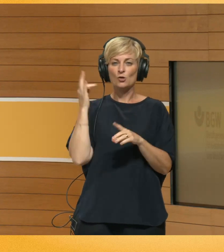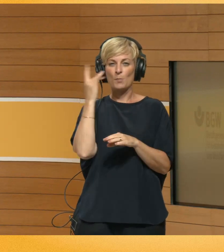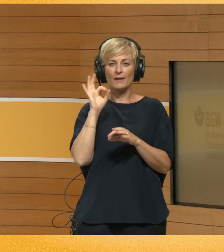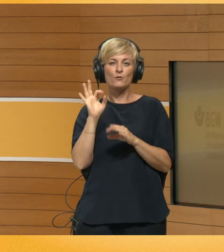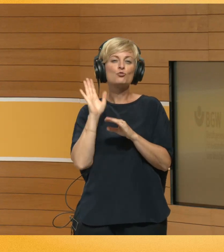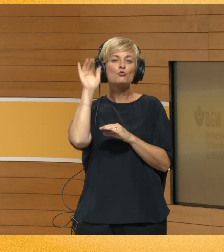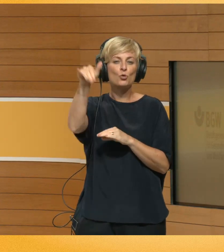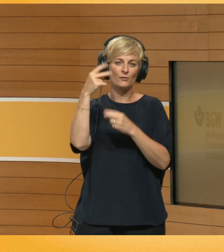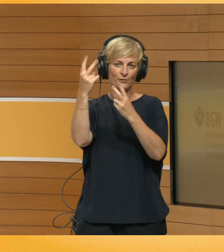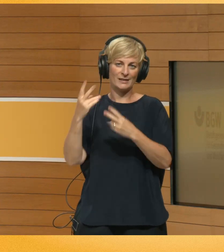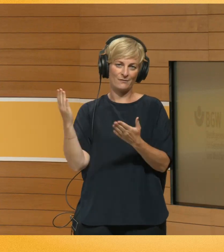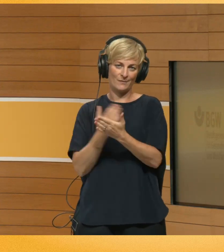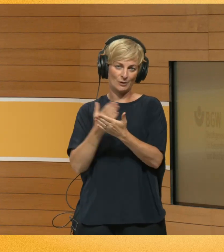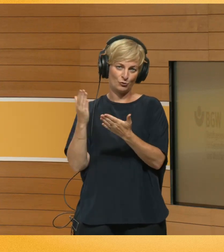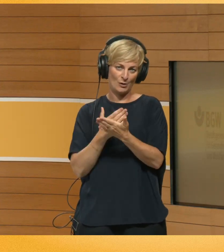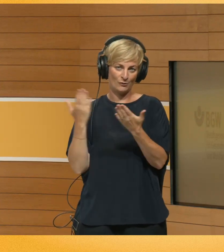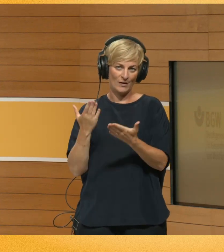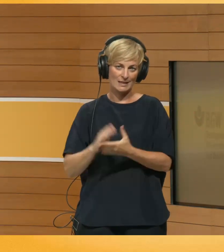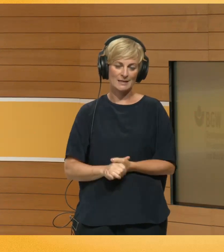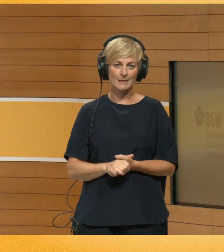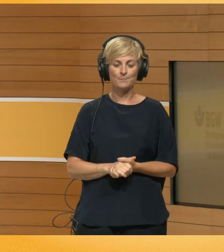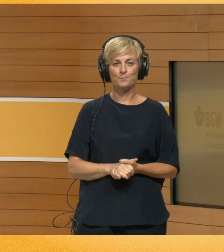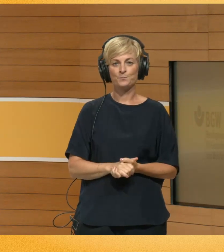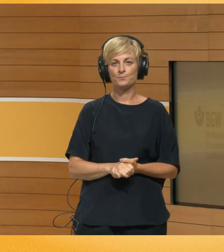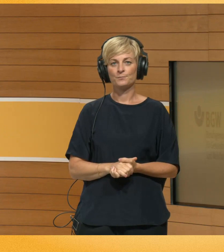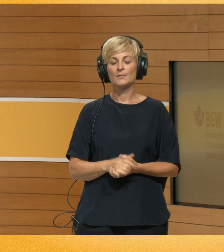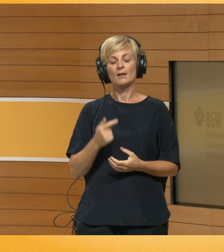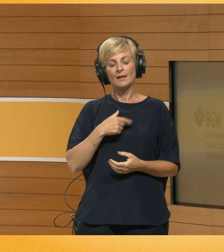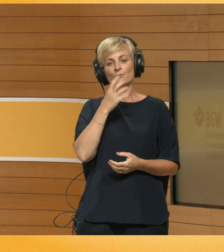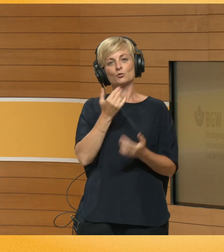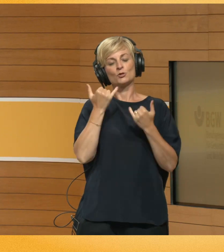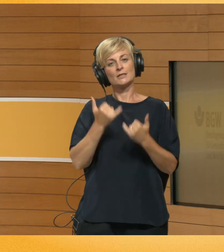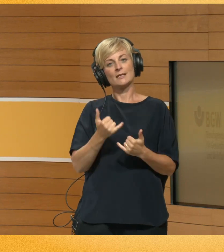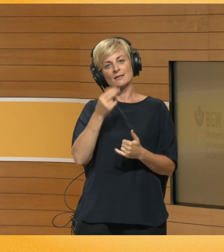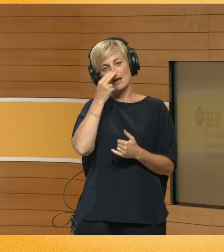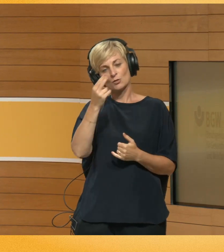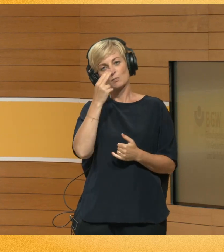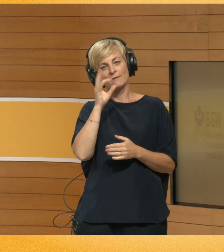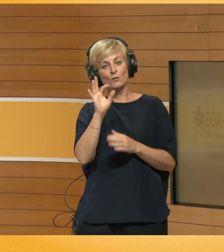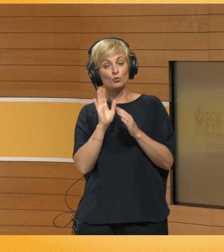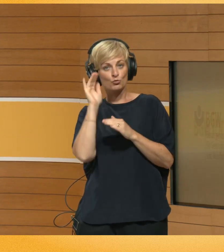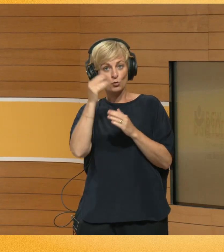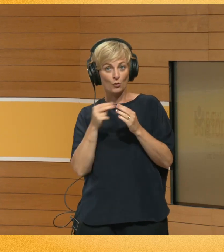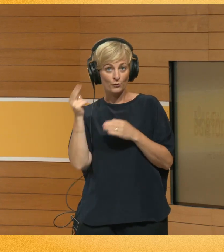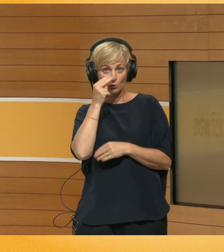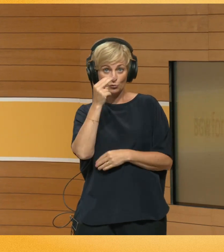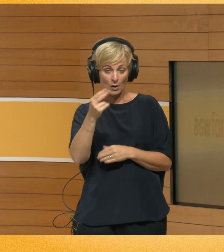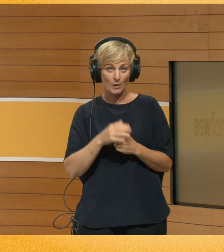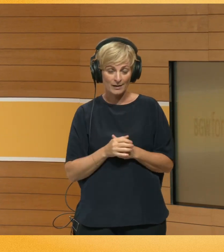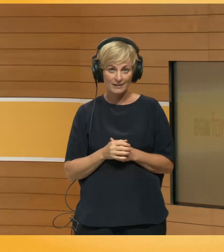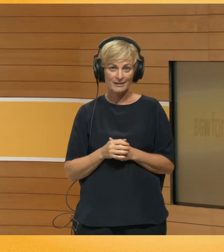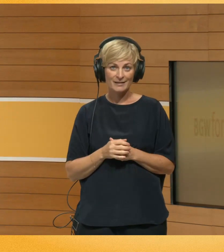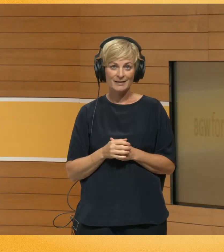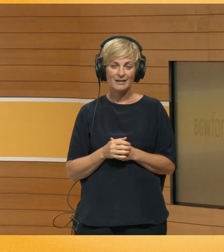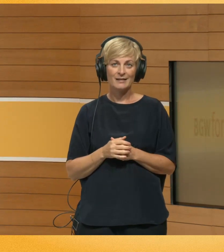lessons learned, looking back, reflecting on COVID-19 and future pandemics that are around the corner. And then from a health perspective